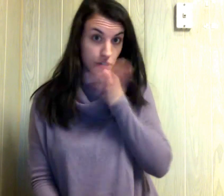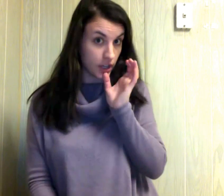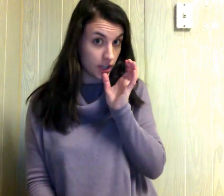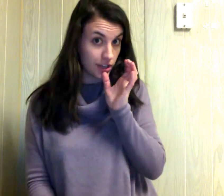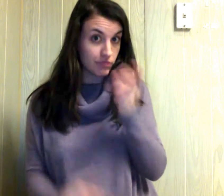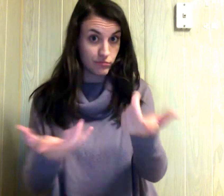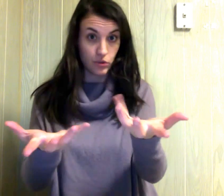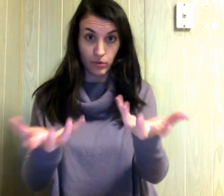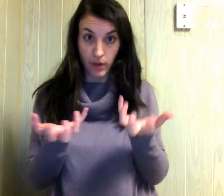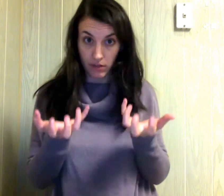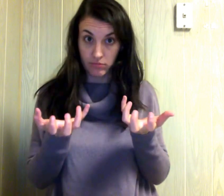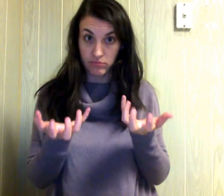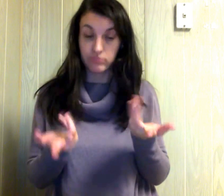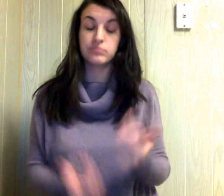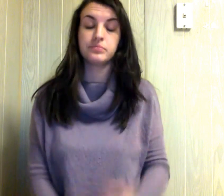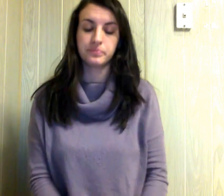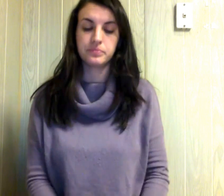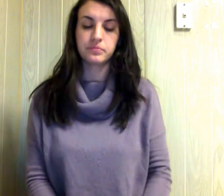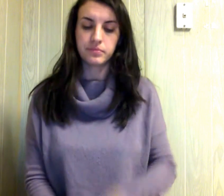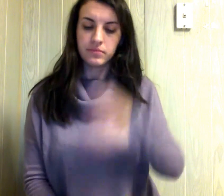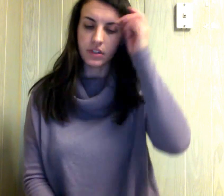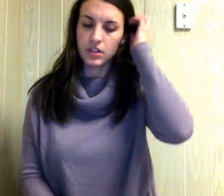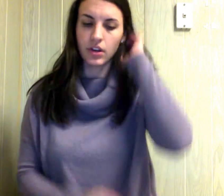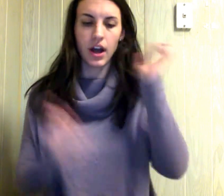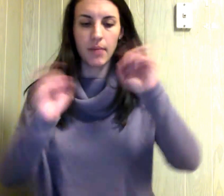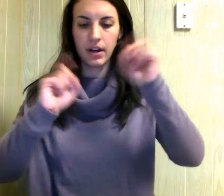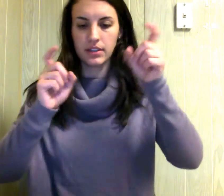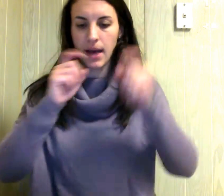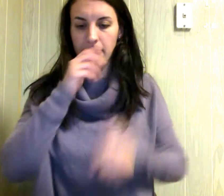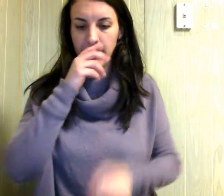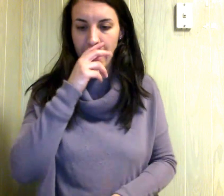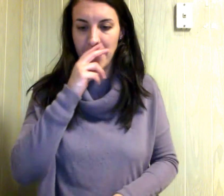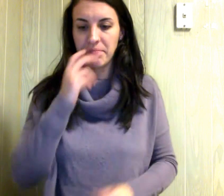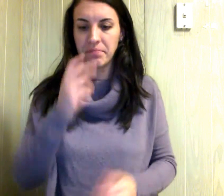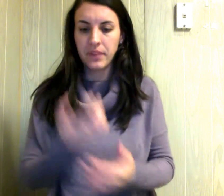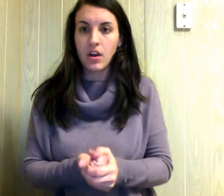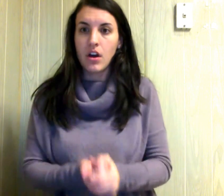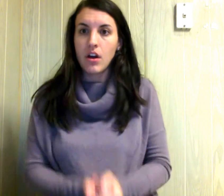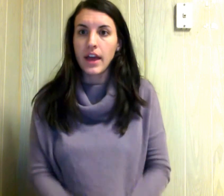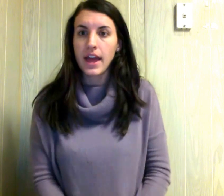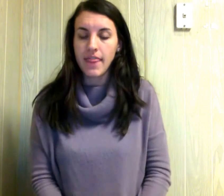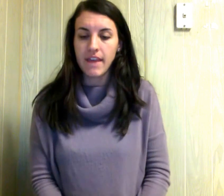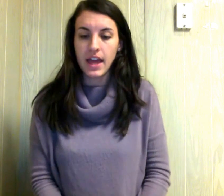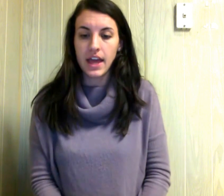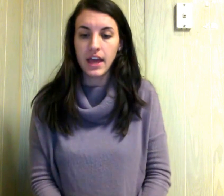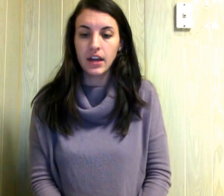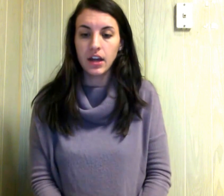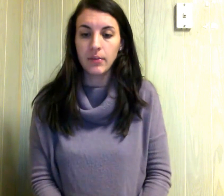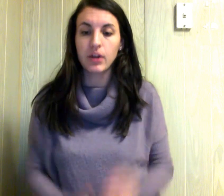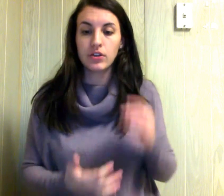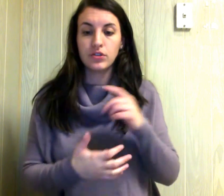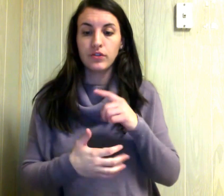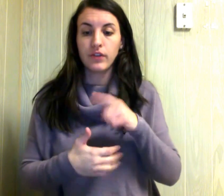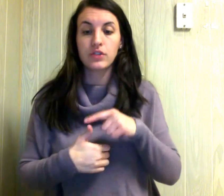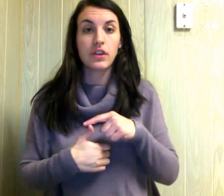drink? You want? So eyebrows up for that. Okay, and then I'm going to focus on the